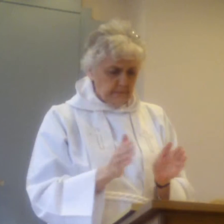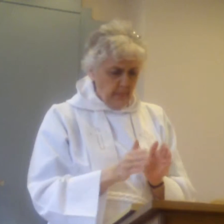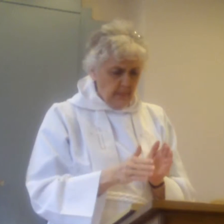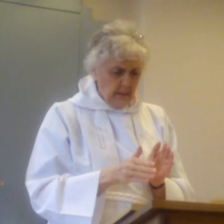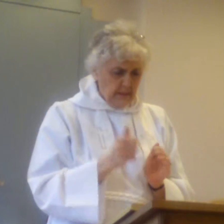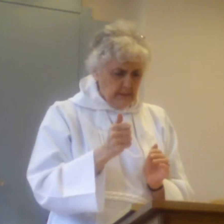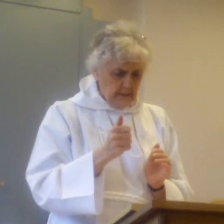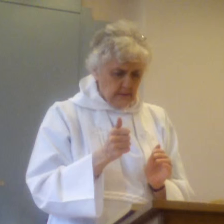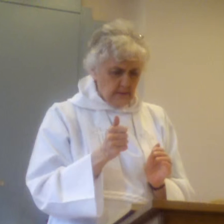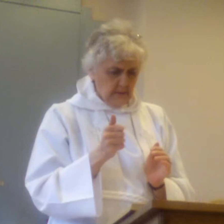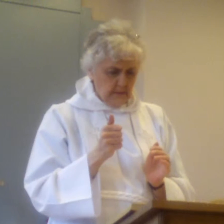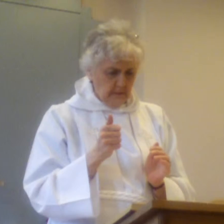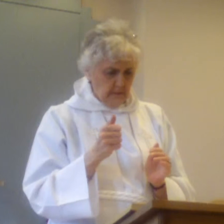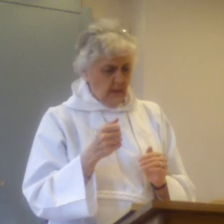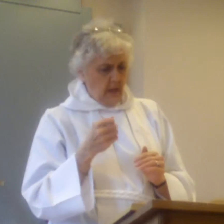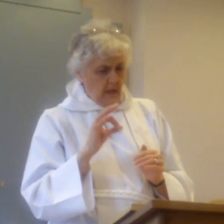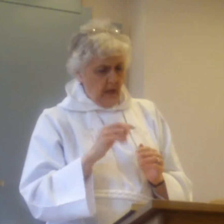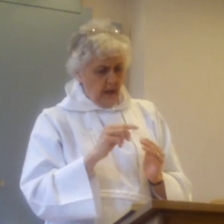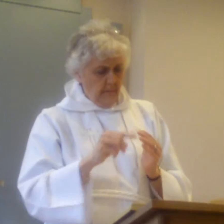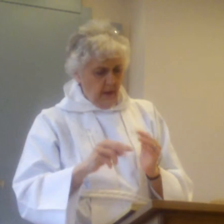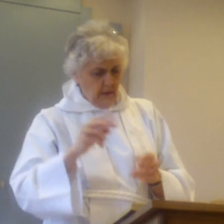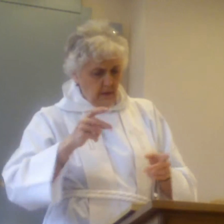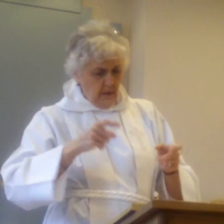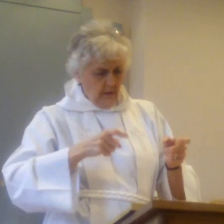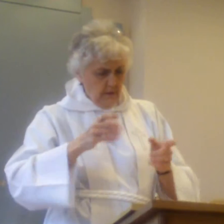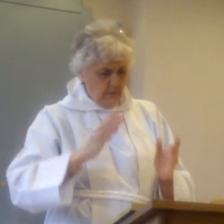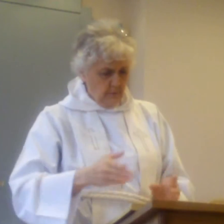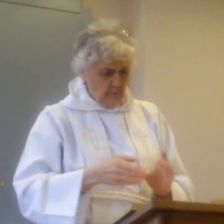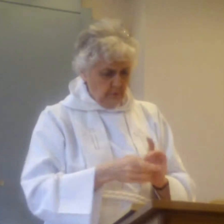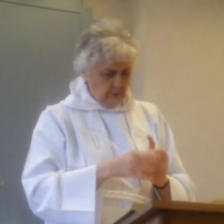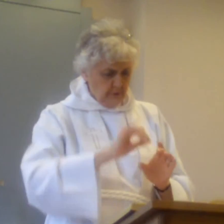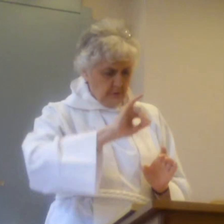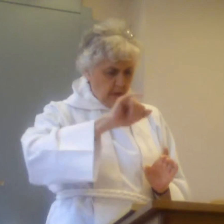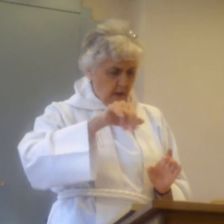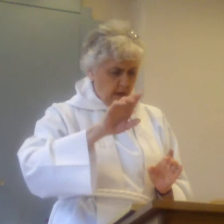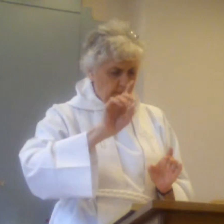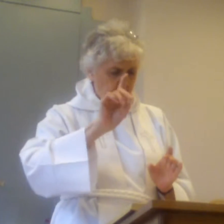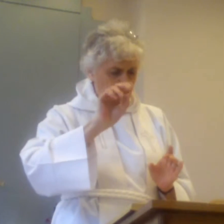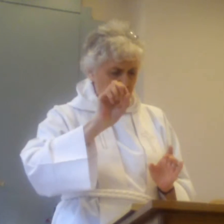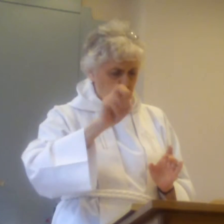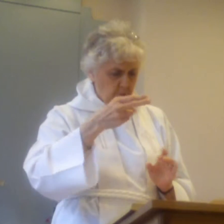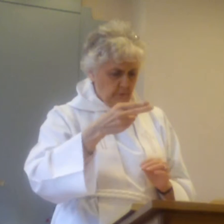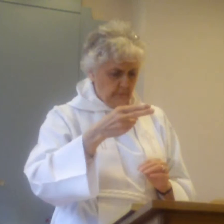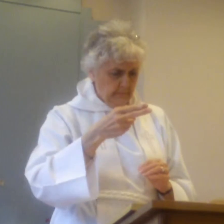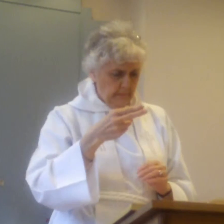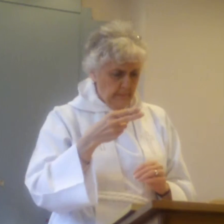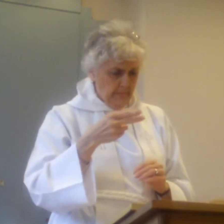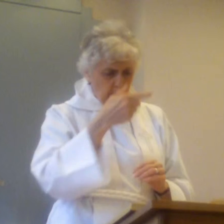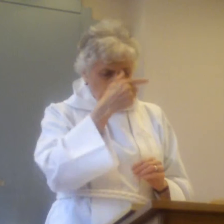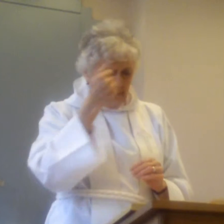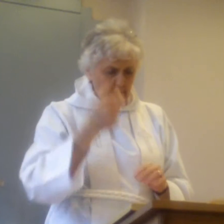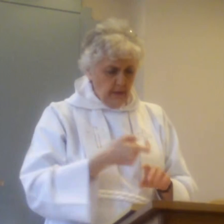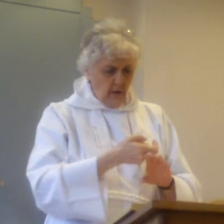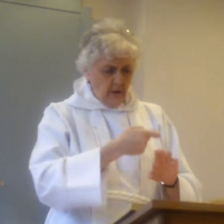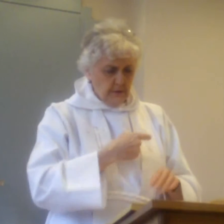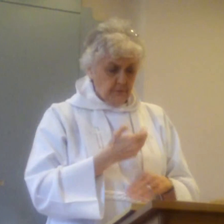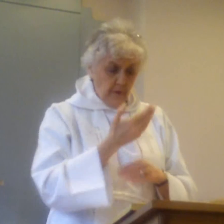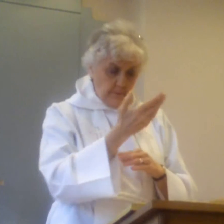the least among the rulers of Judea. Because from